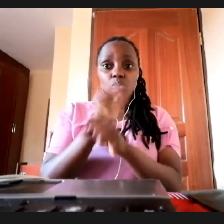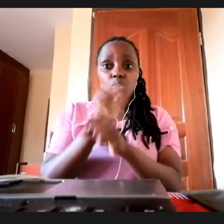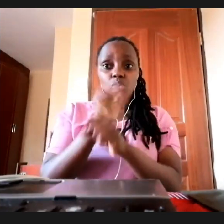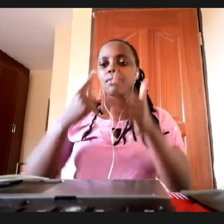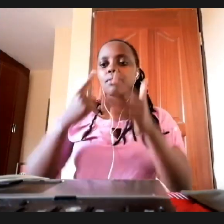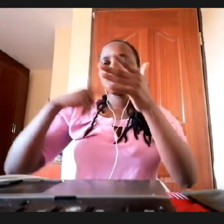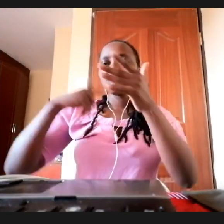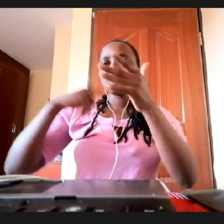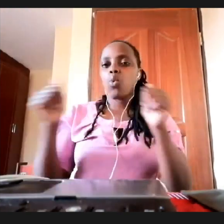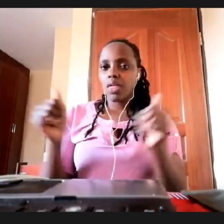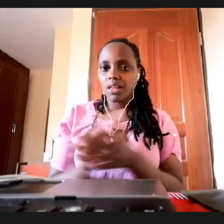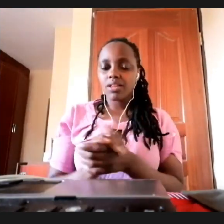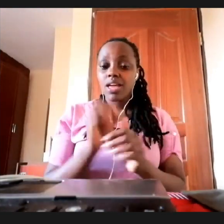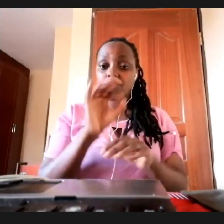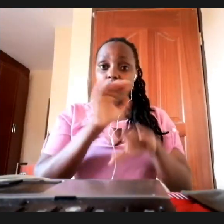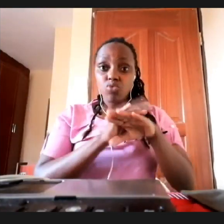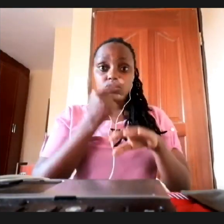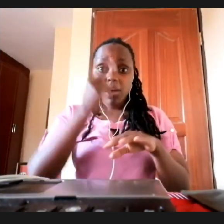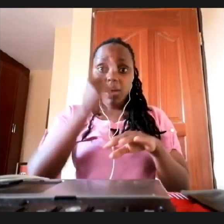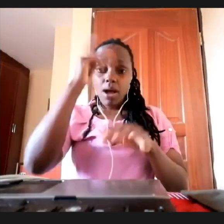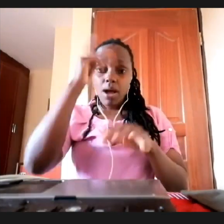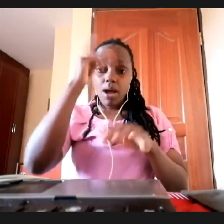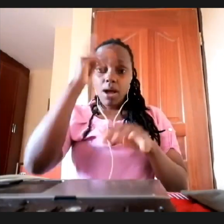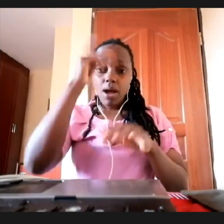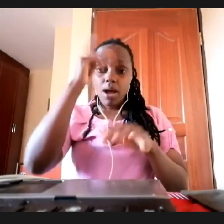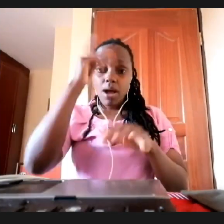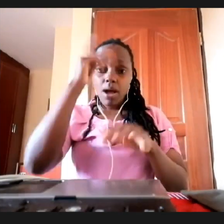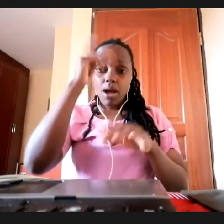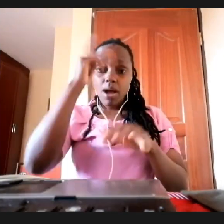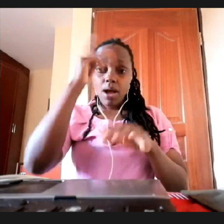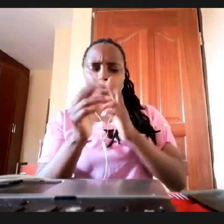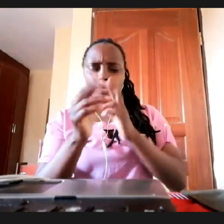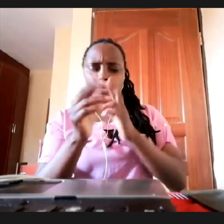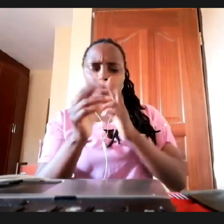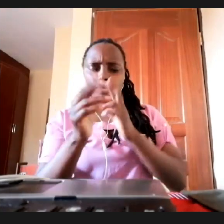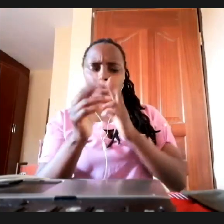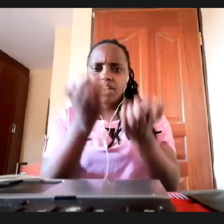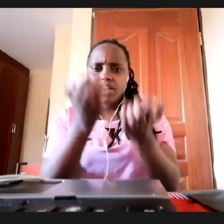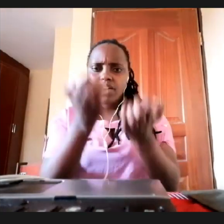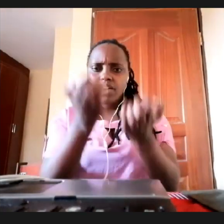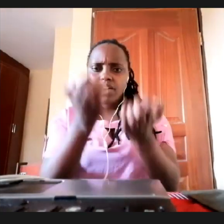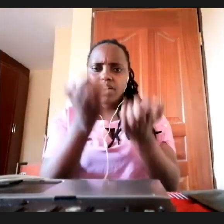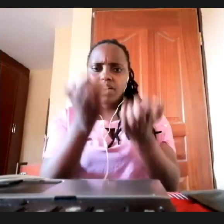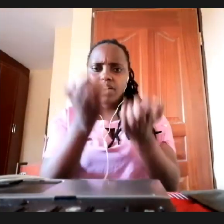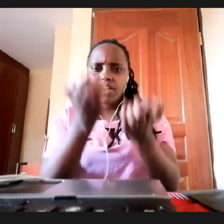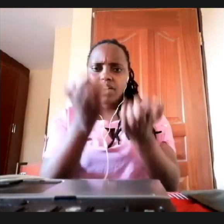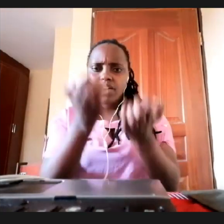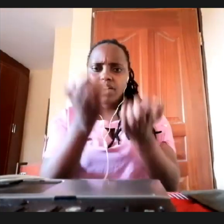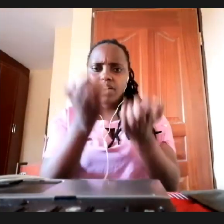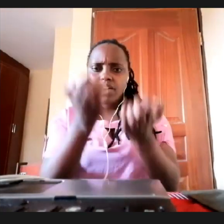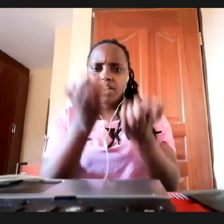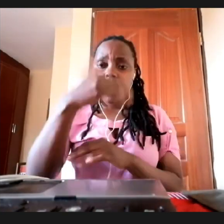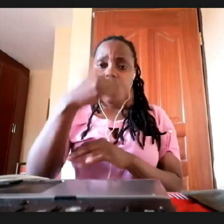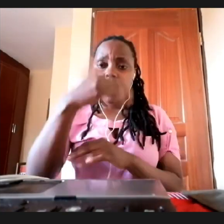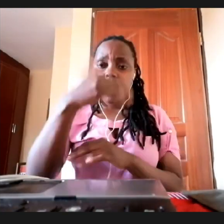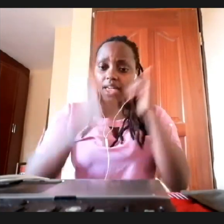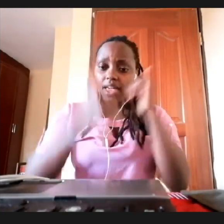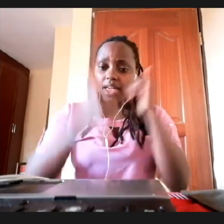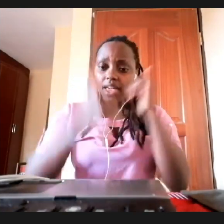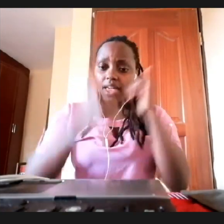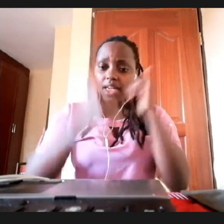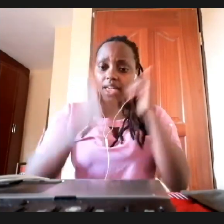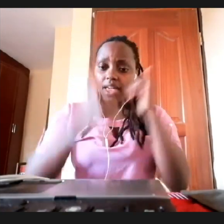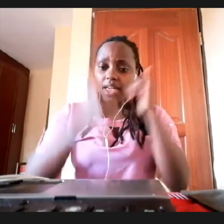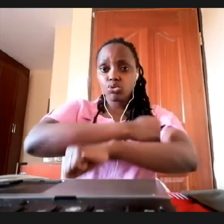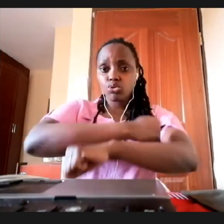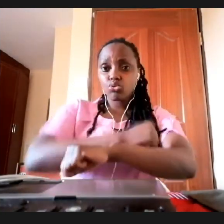pass. So if you're a good parent who looks at the report forms and the evaluation reports every 3 months, every end of the school term, then